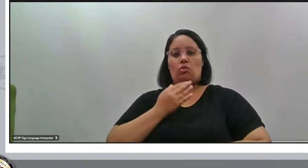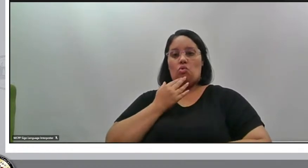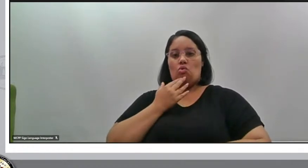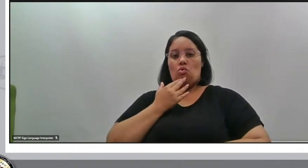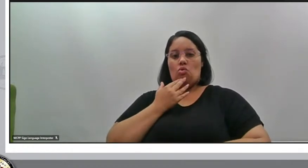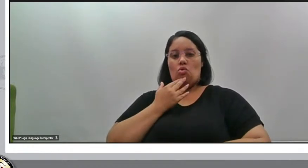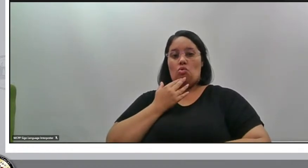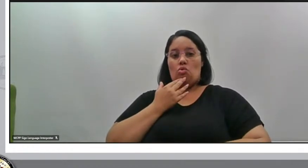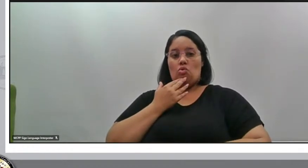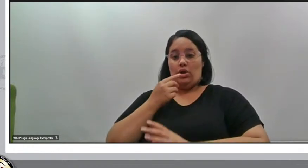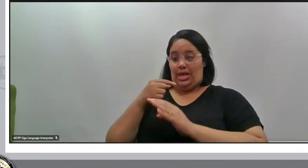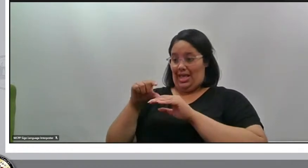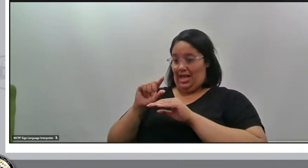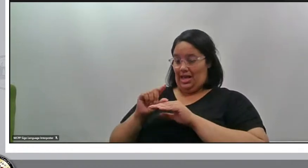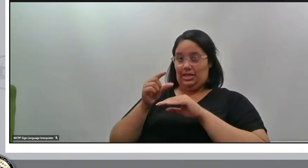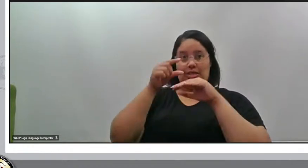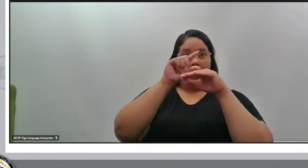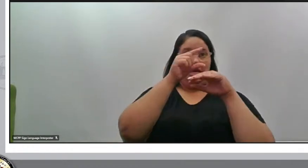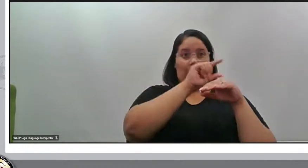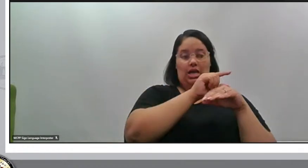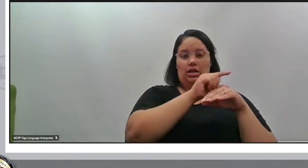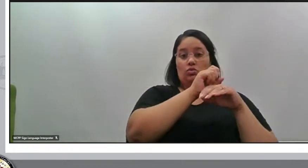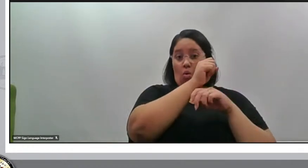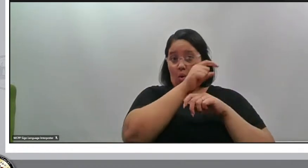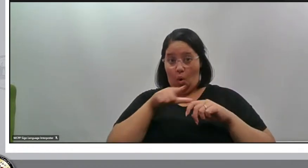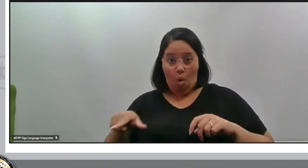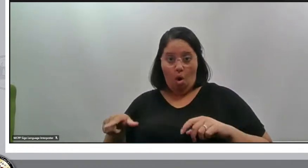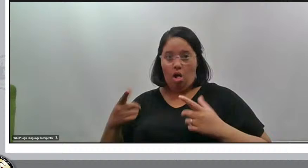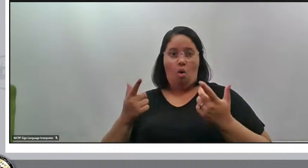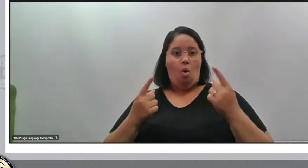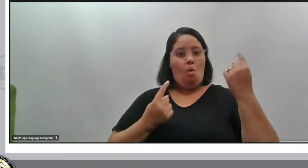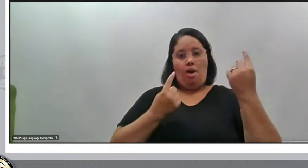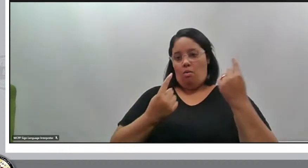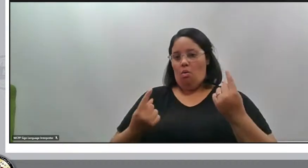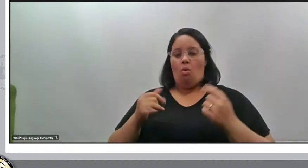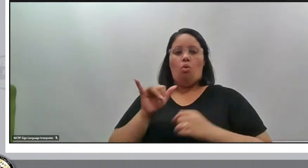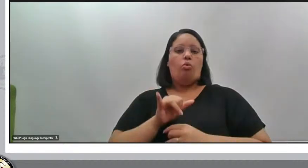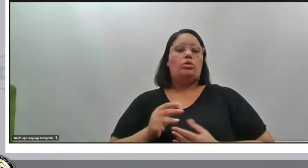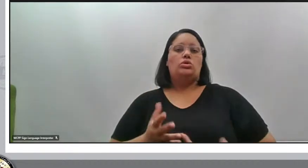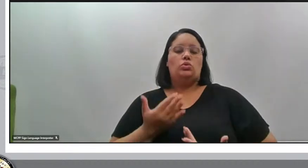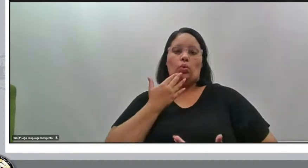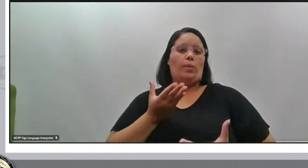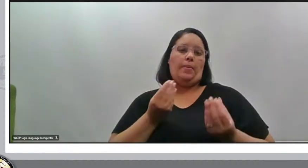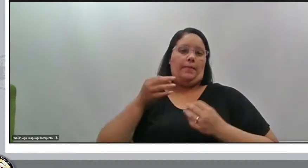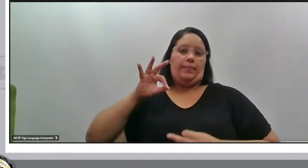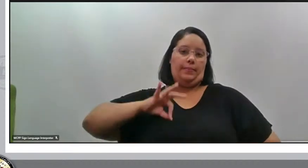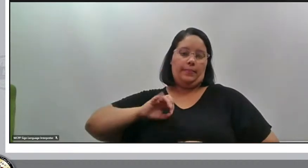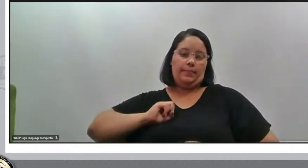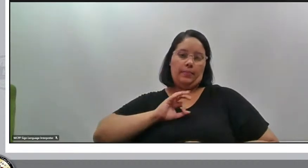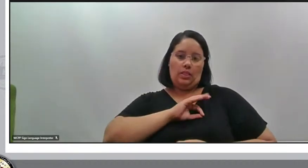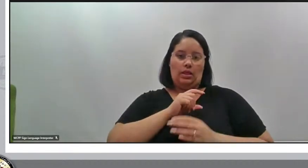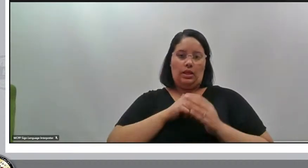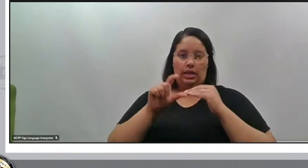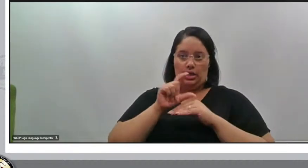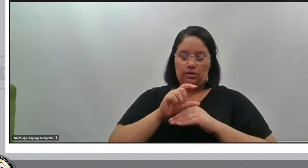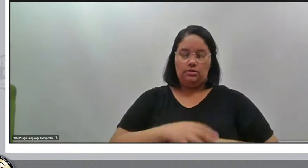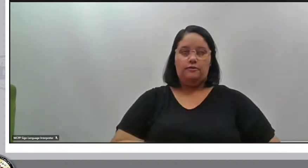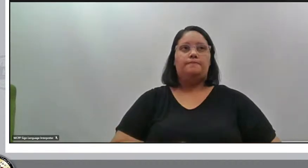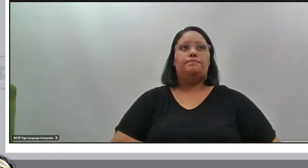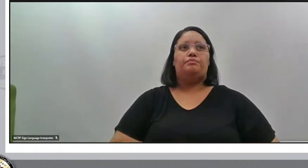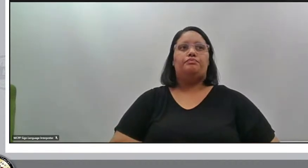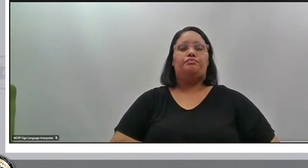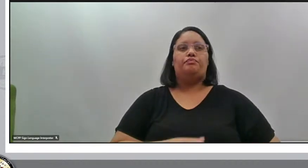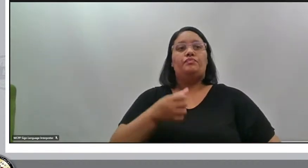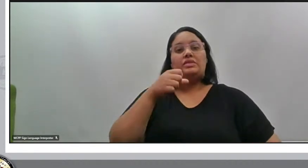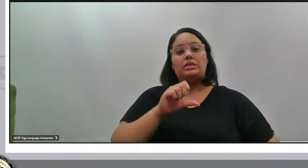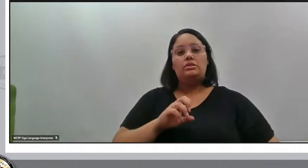been a significant increase in the one or the other? And then also, to what extent has staff working from home